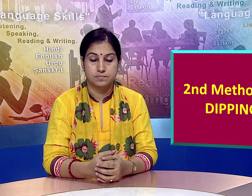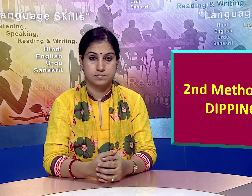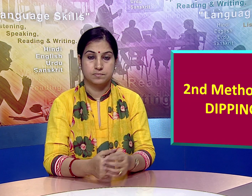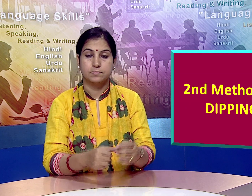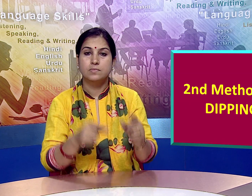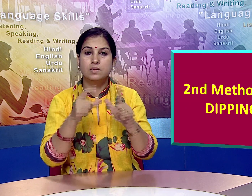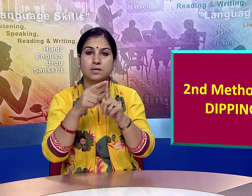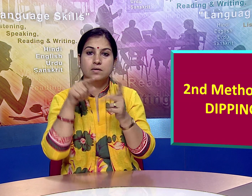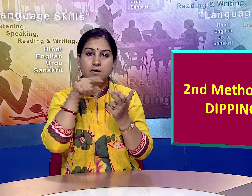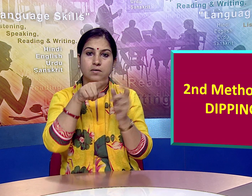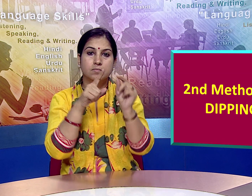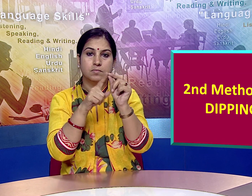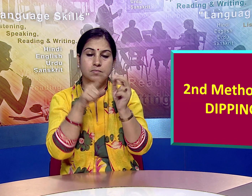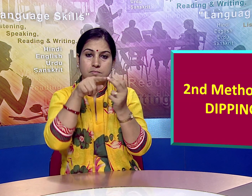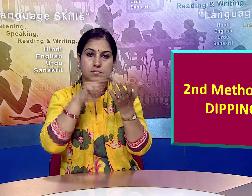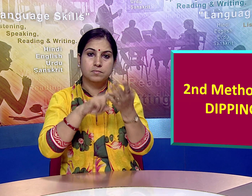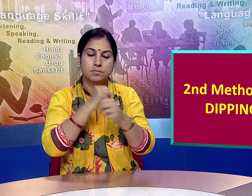Dipping is the method